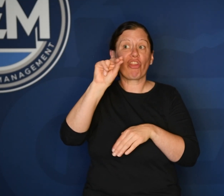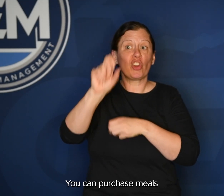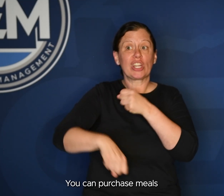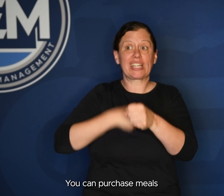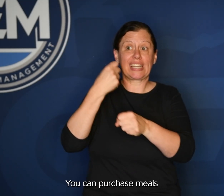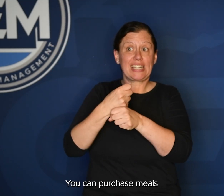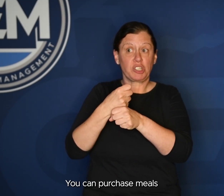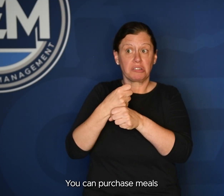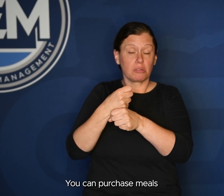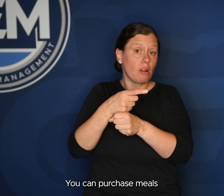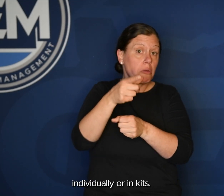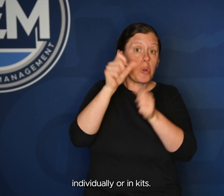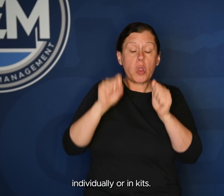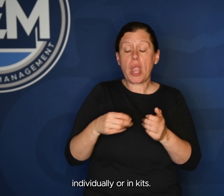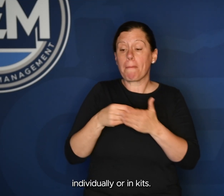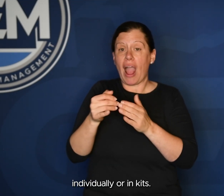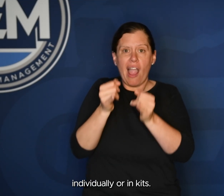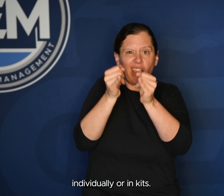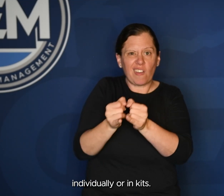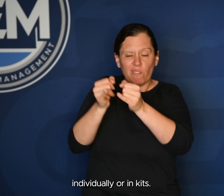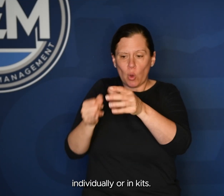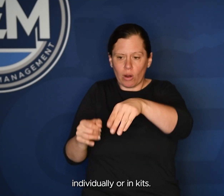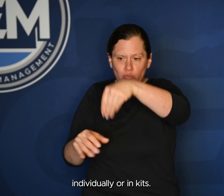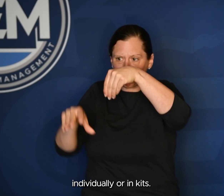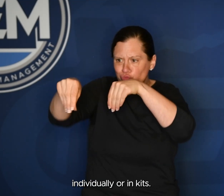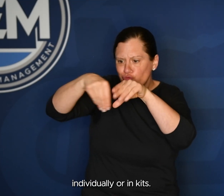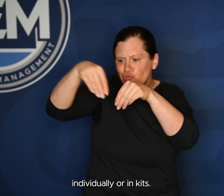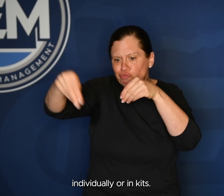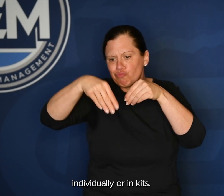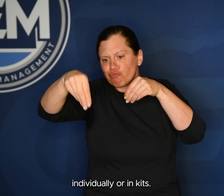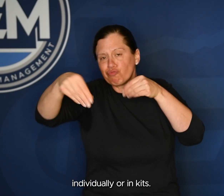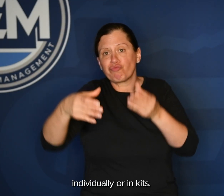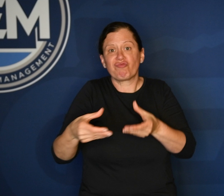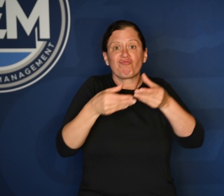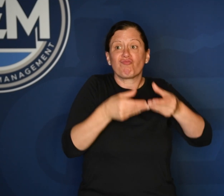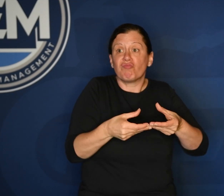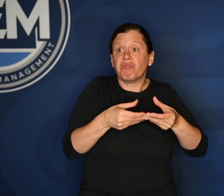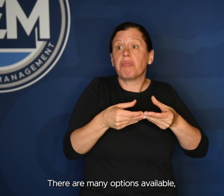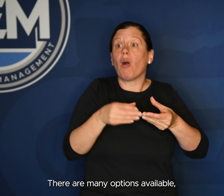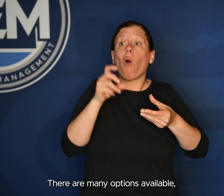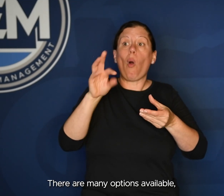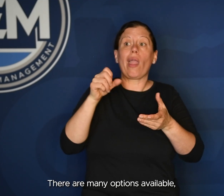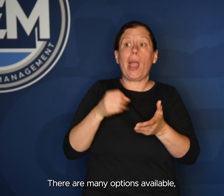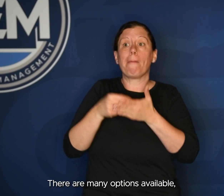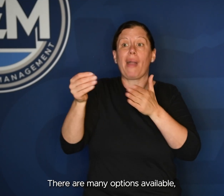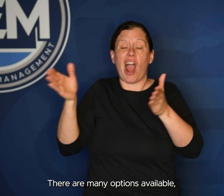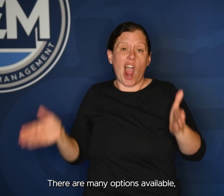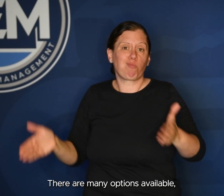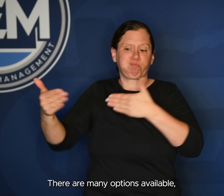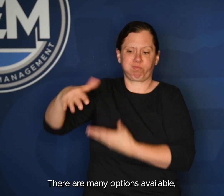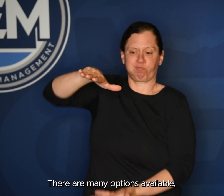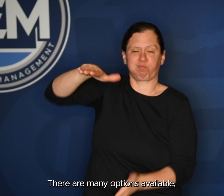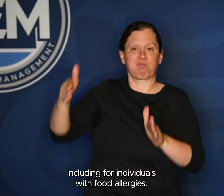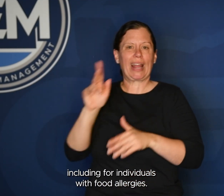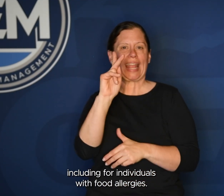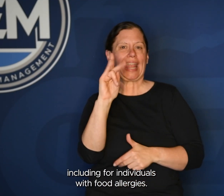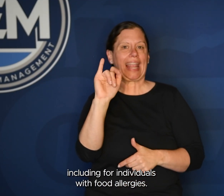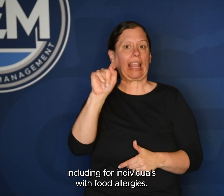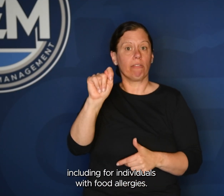You can purchase meals individually or in kits. There are many options available, including